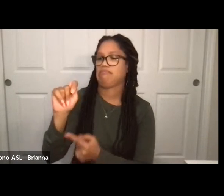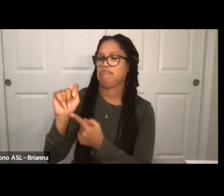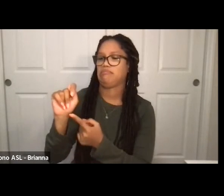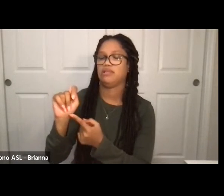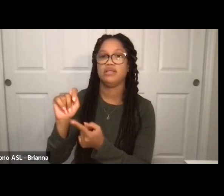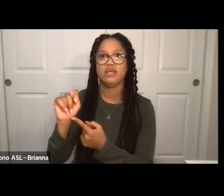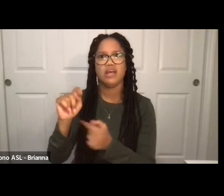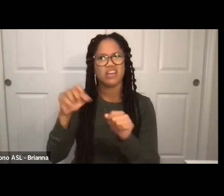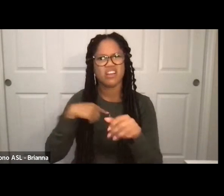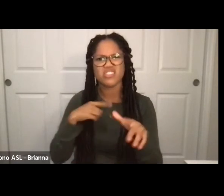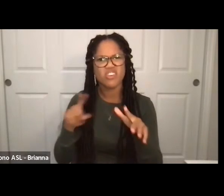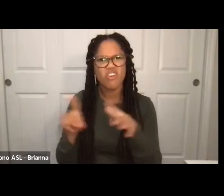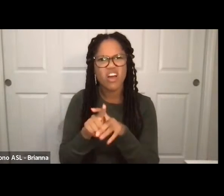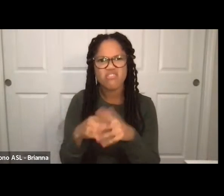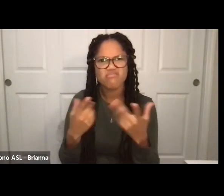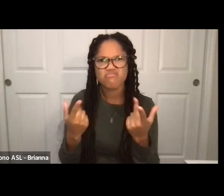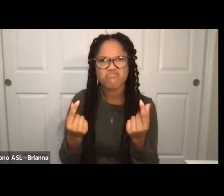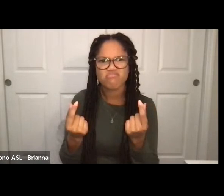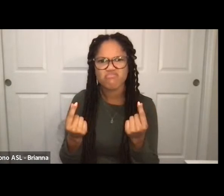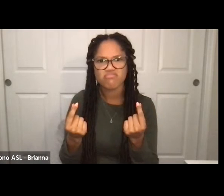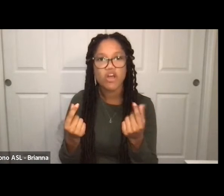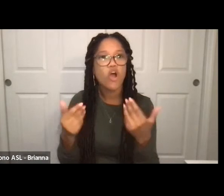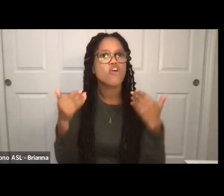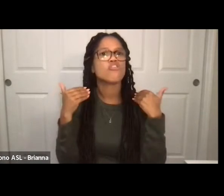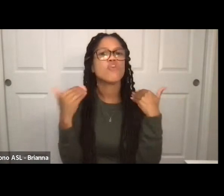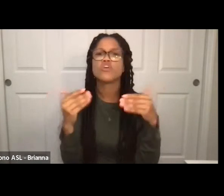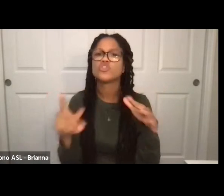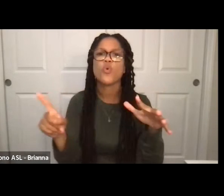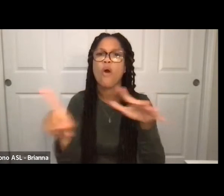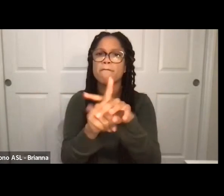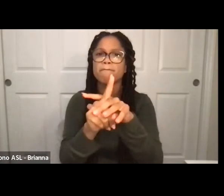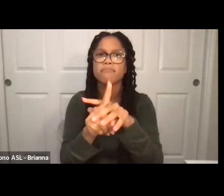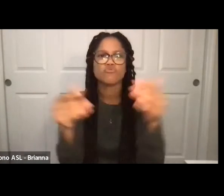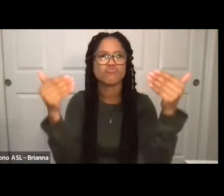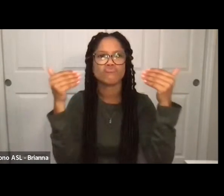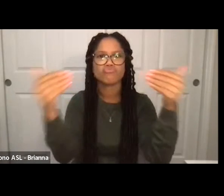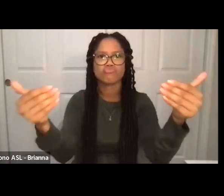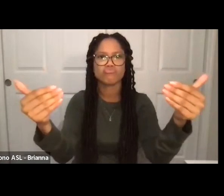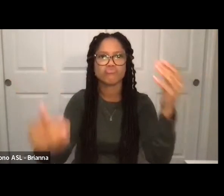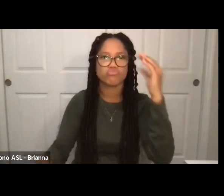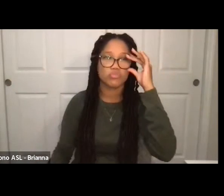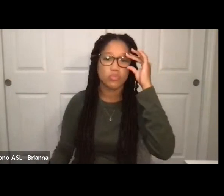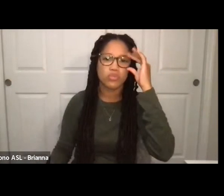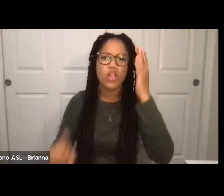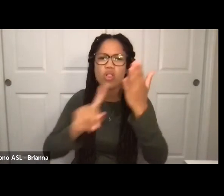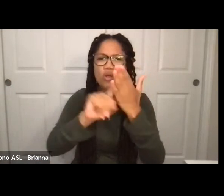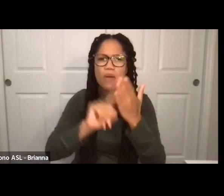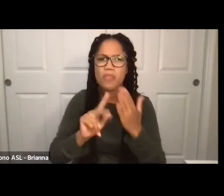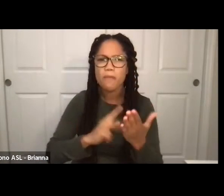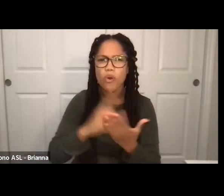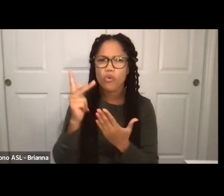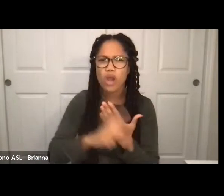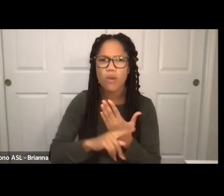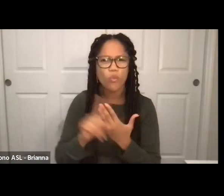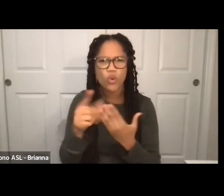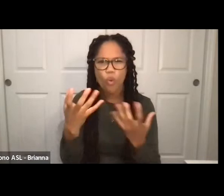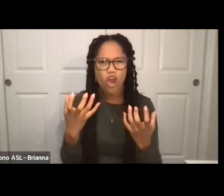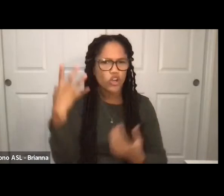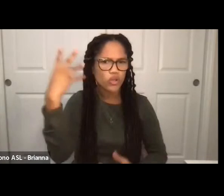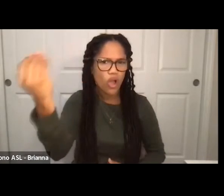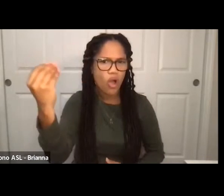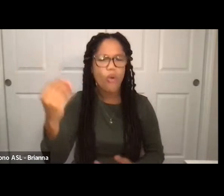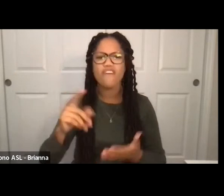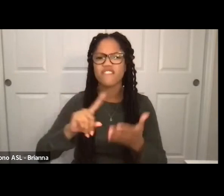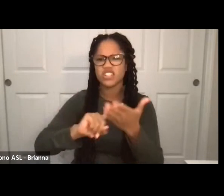just show up? Will I be kicked out? Show up. We put it in the chat. You can just show up, look up the program, go to what you want to go to. There's a